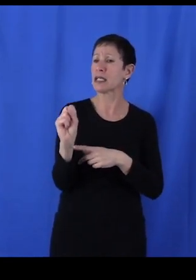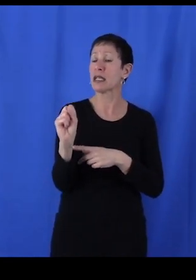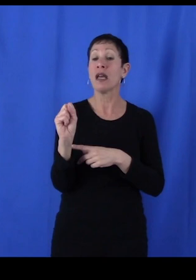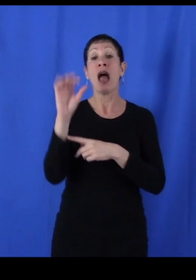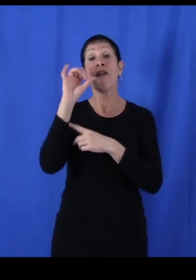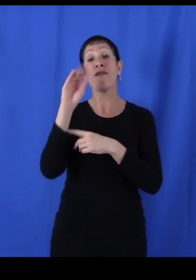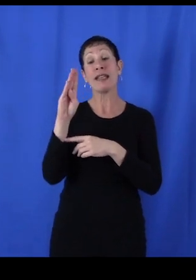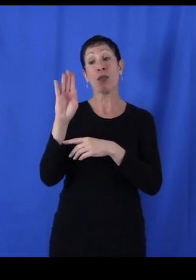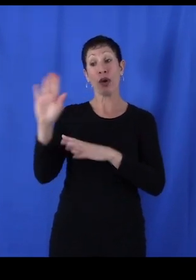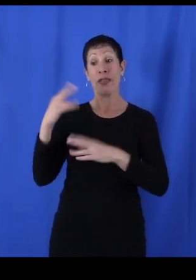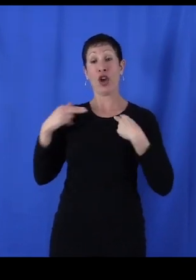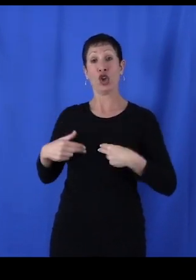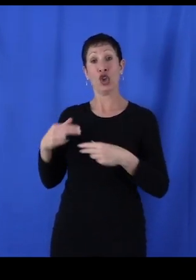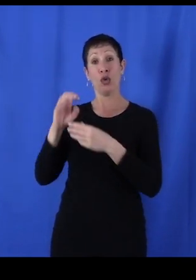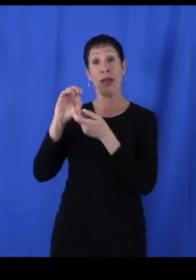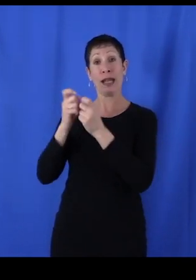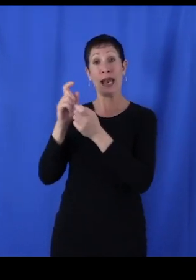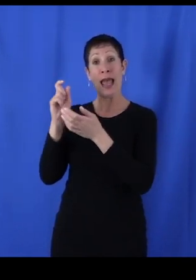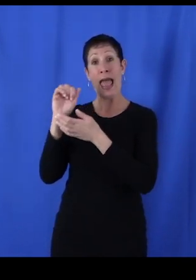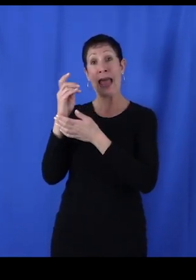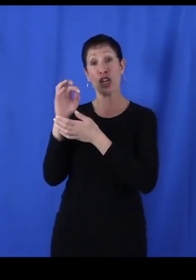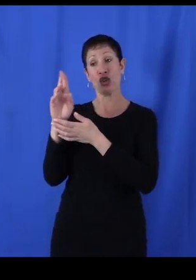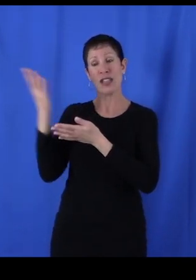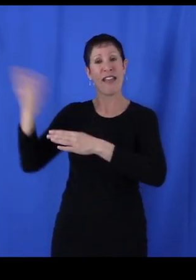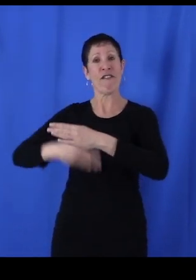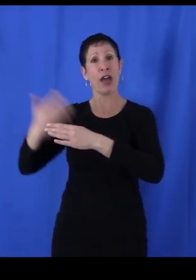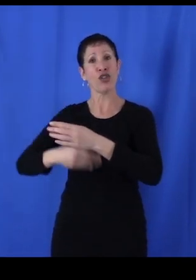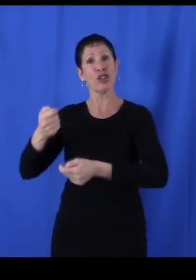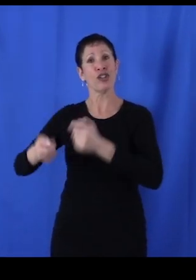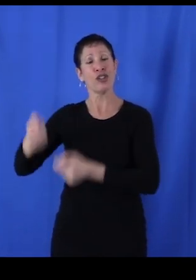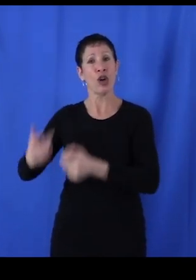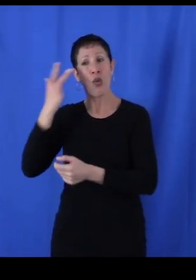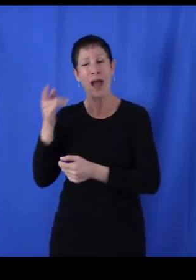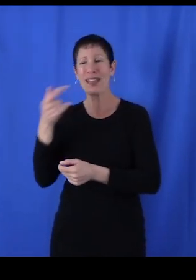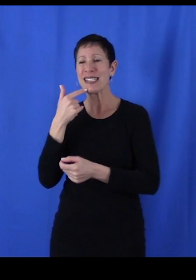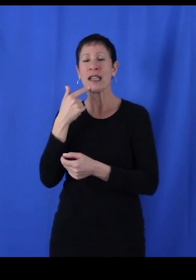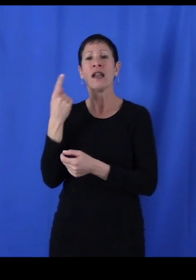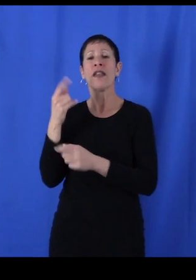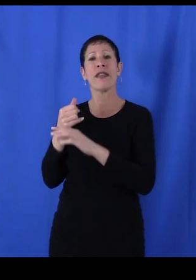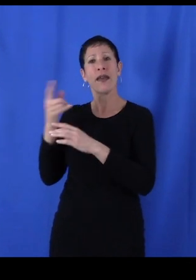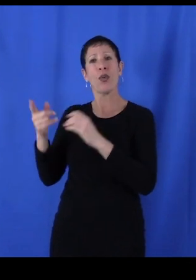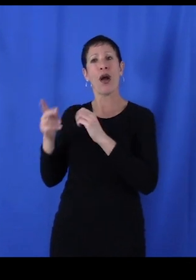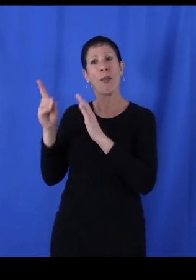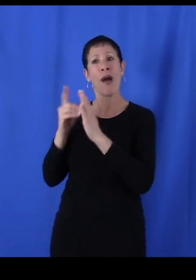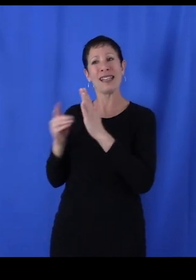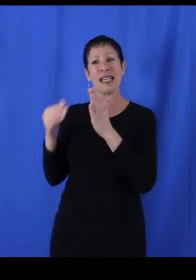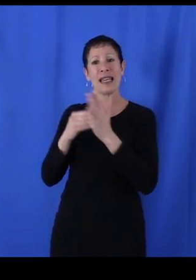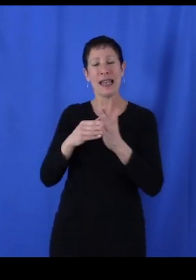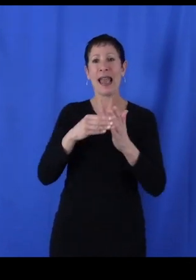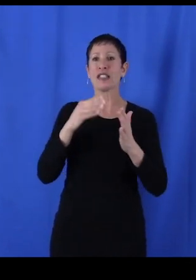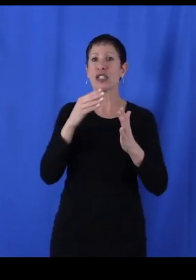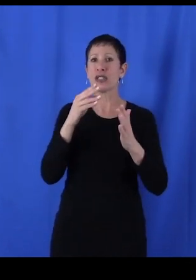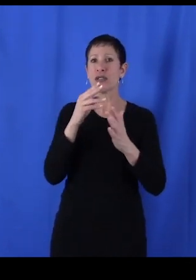So Facebook fired its human editors because it was accused of being biased against conservative news.